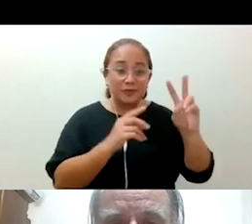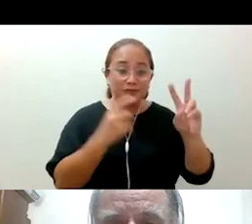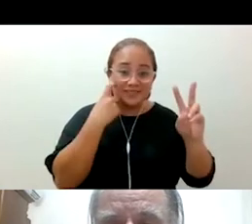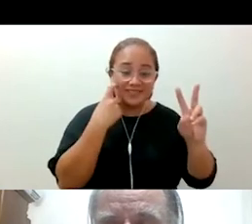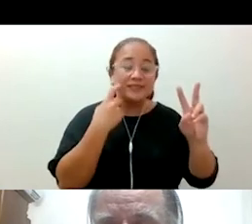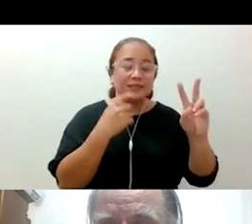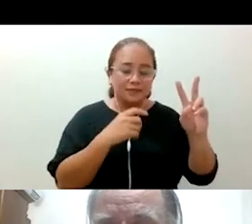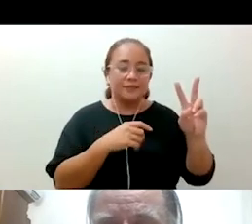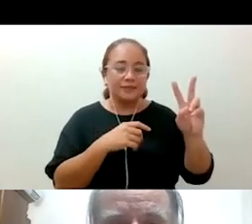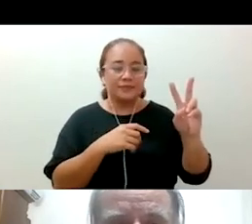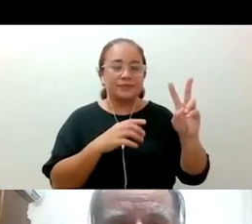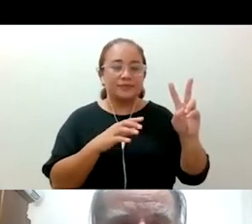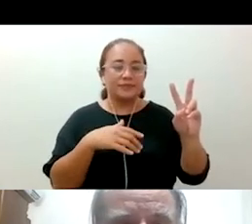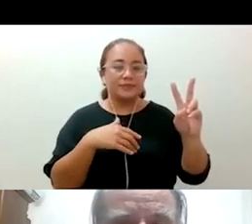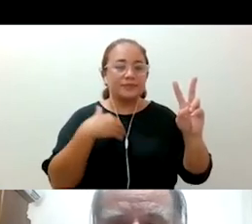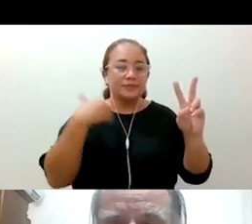one-handed signs.